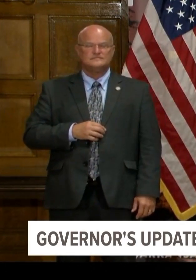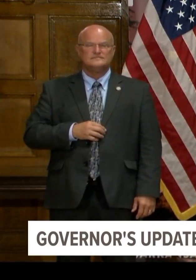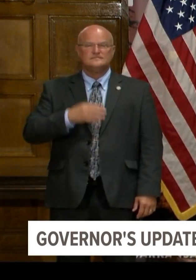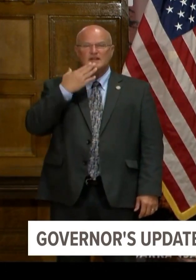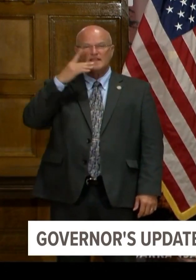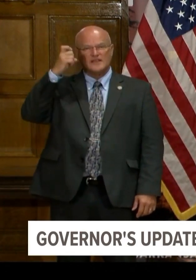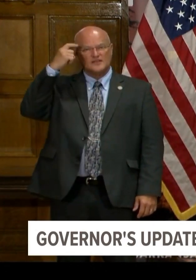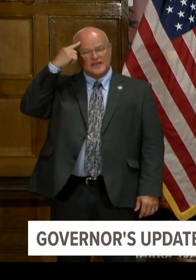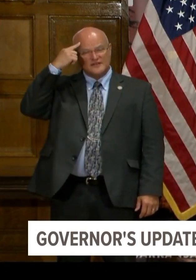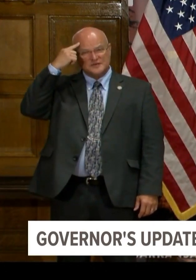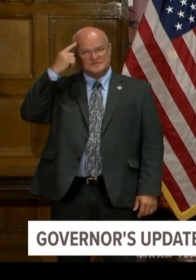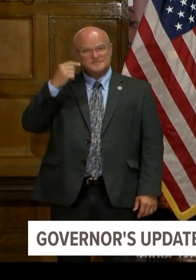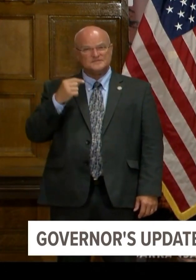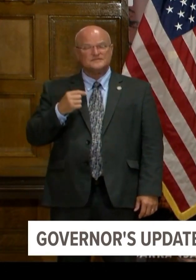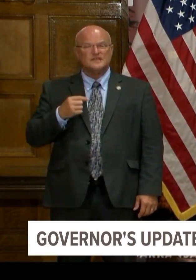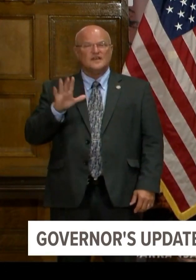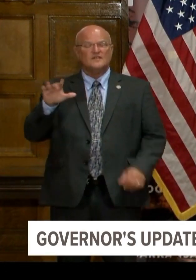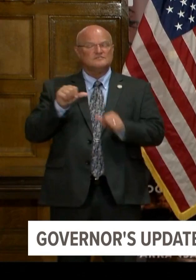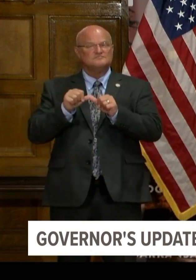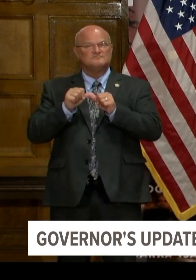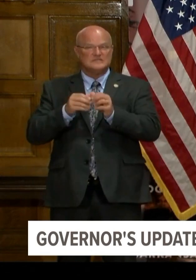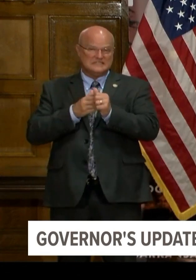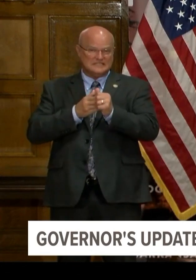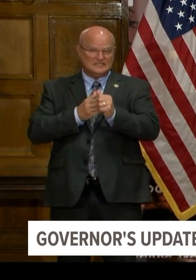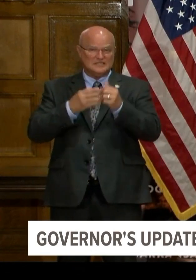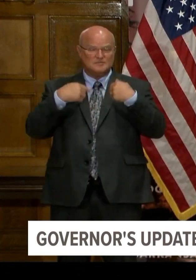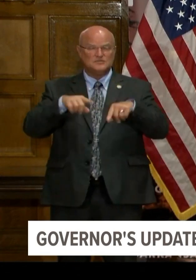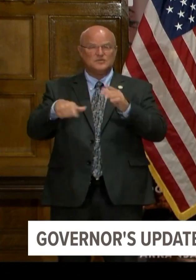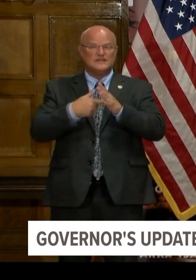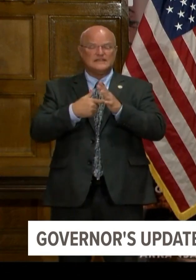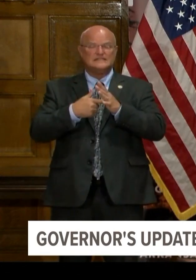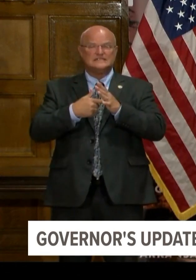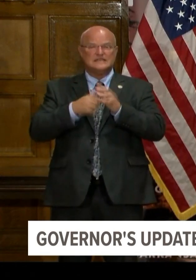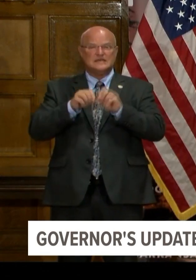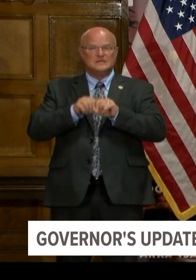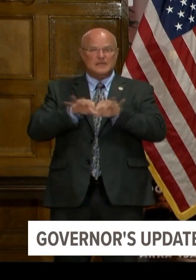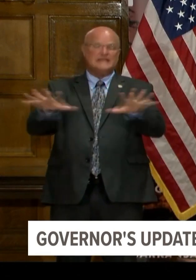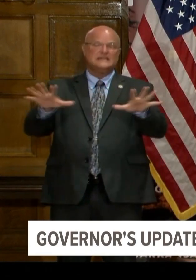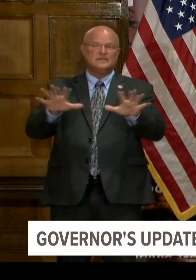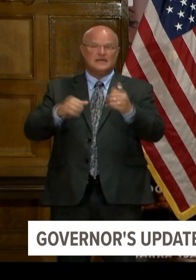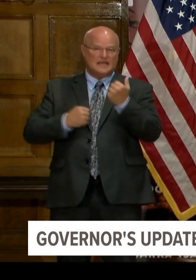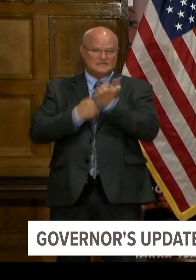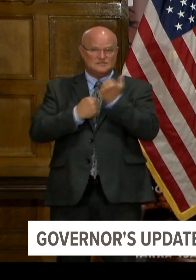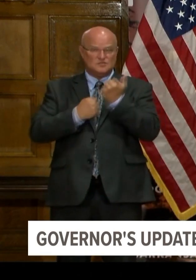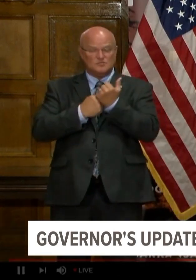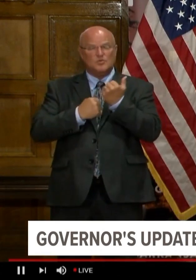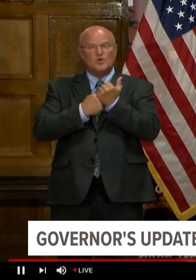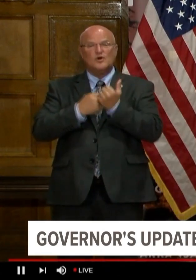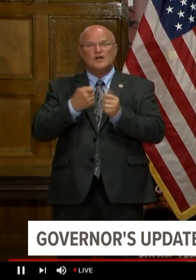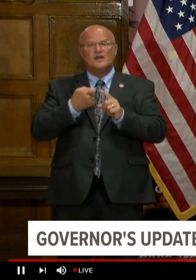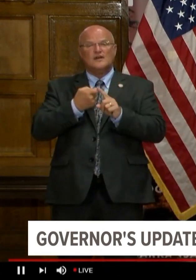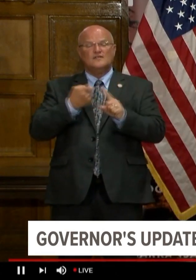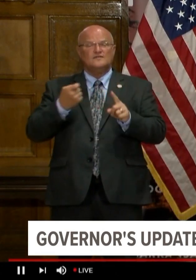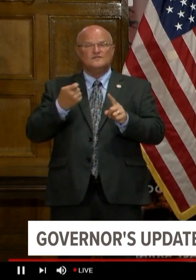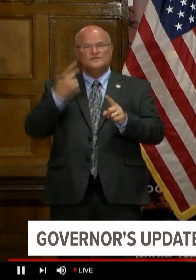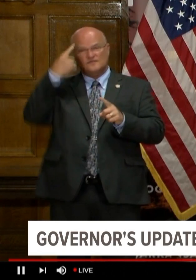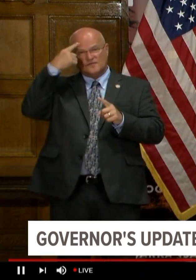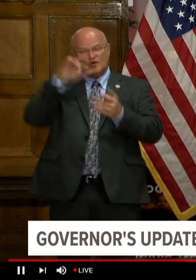Thank you, Governor, for your continued leadership during this pandemic and for your support of the